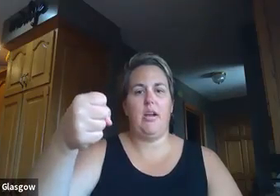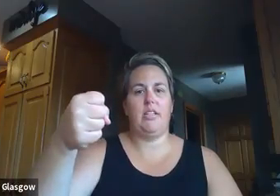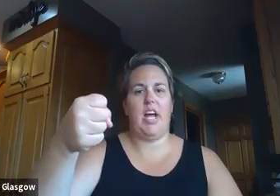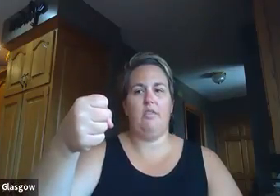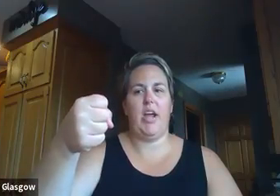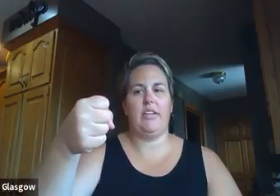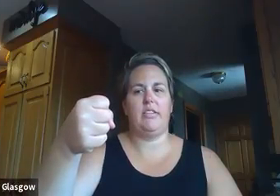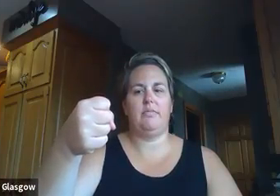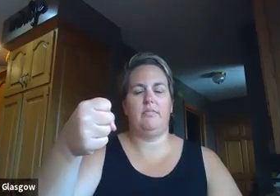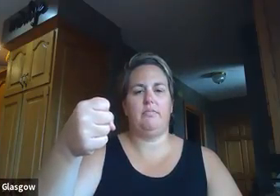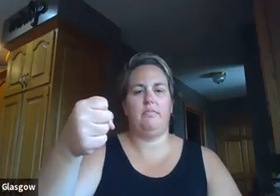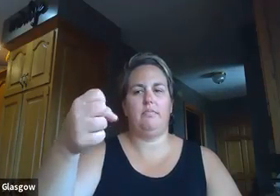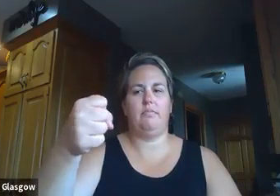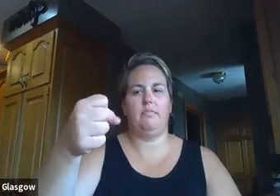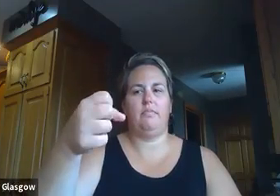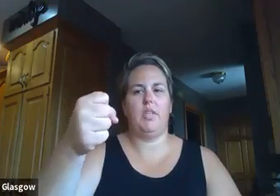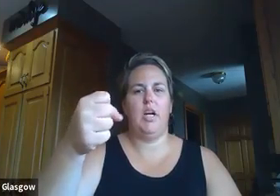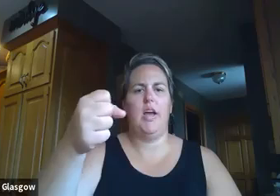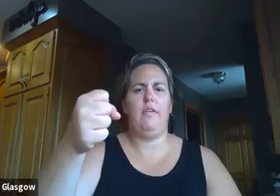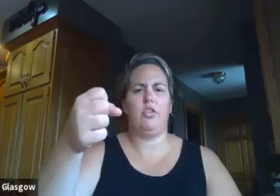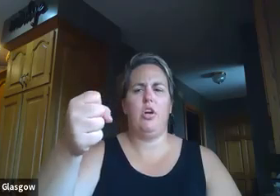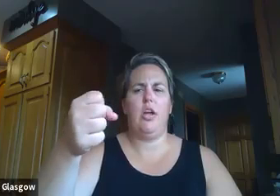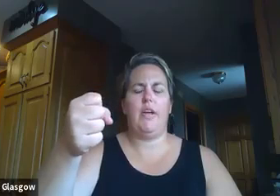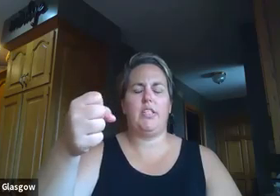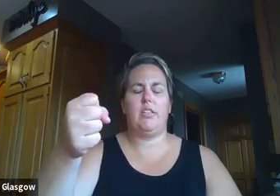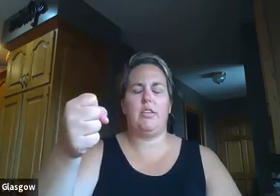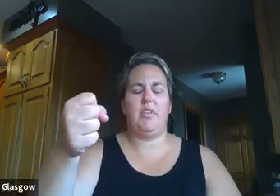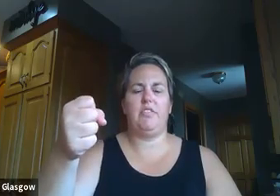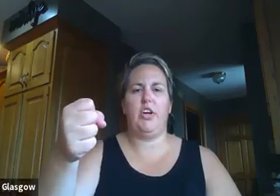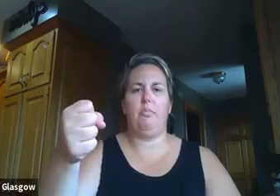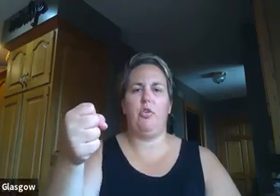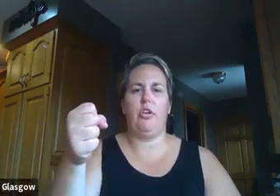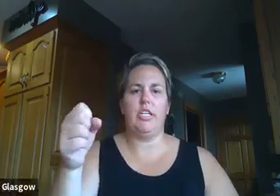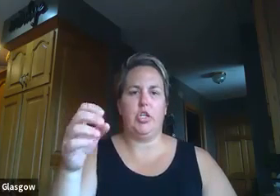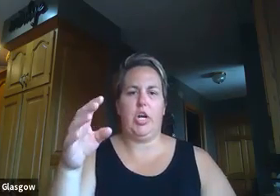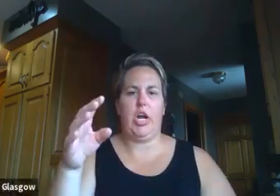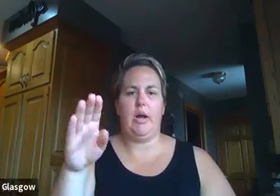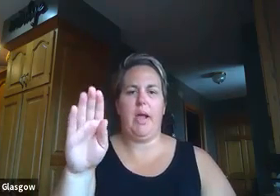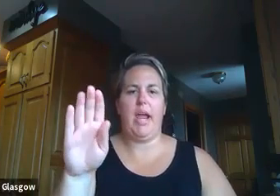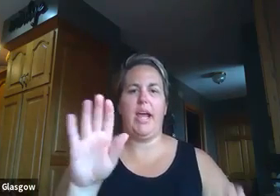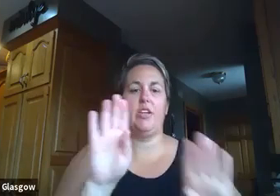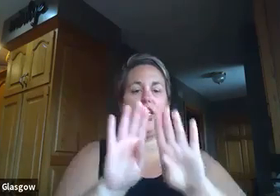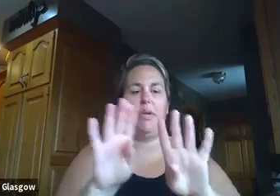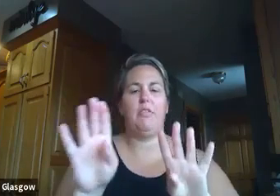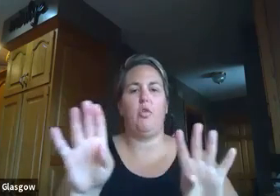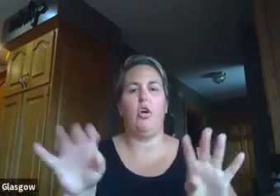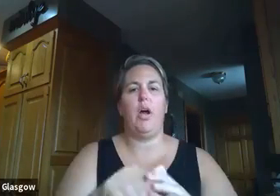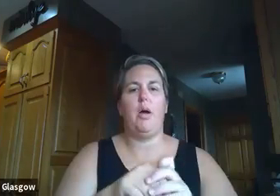but sideways. And that's something that's very important, is your hand shape and form.